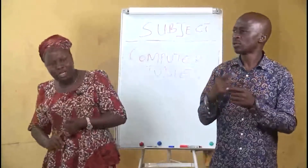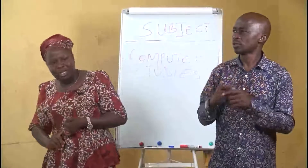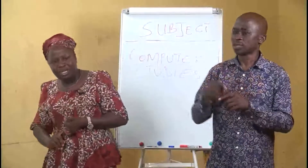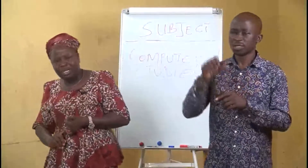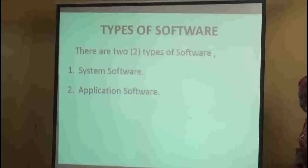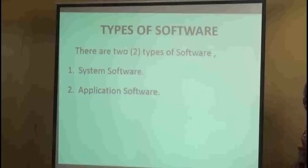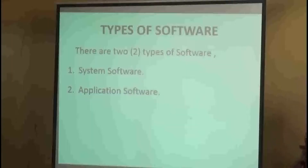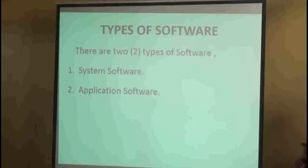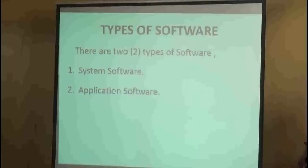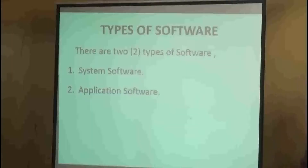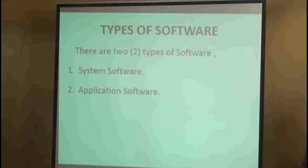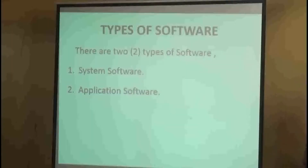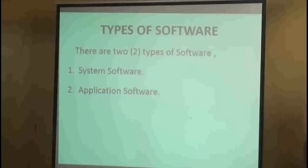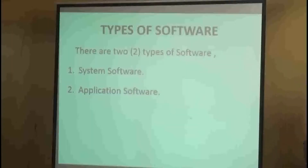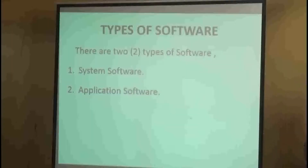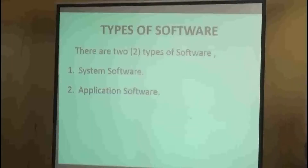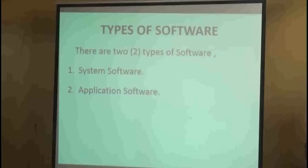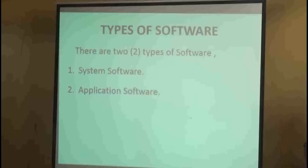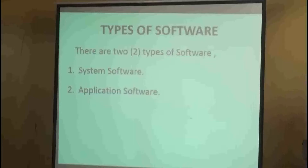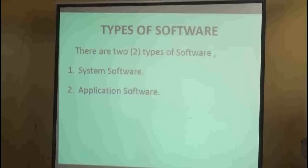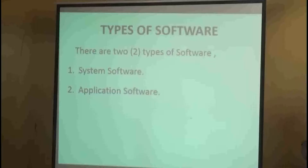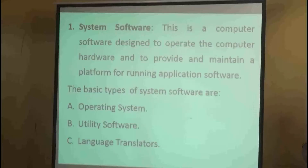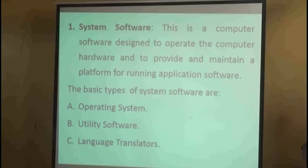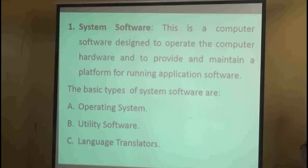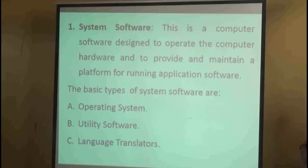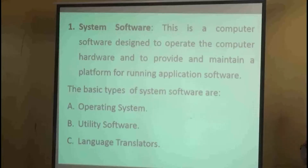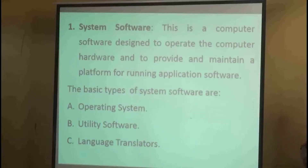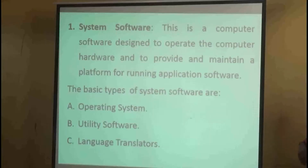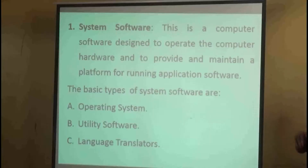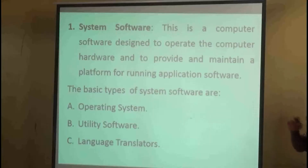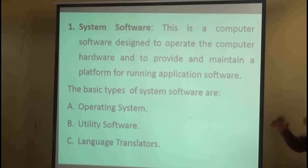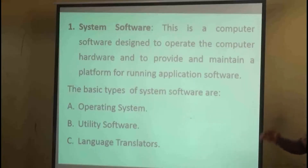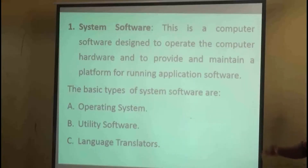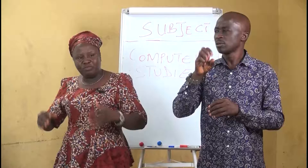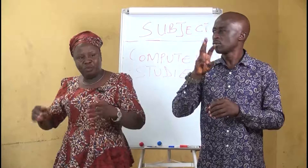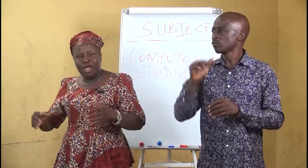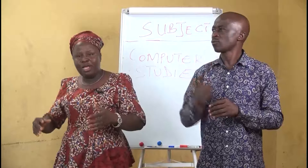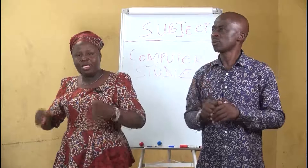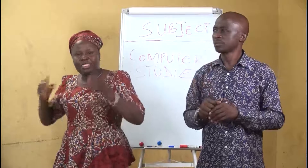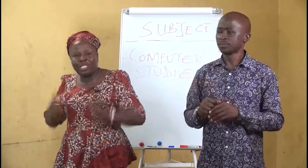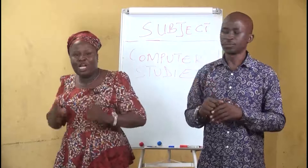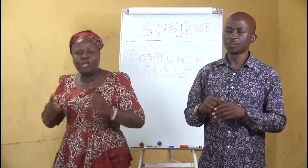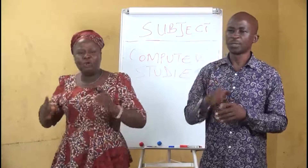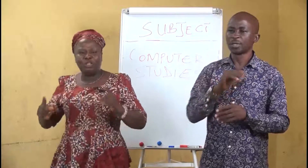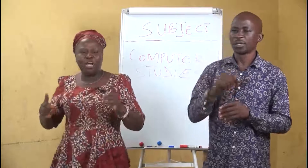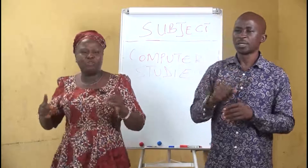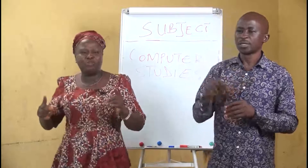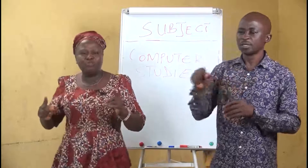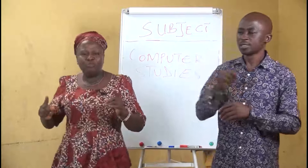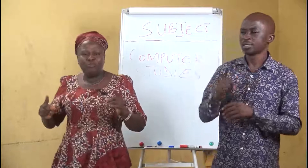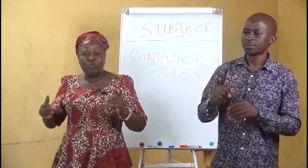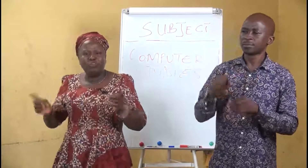software. You've understood that system software is the type of software that you cannot do